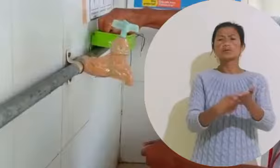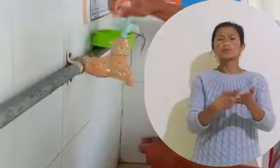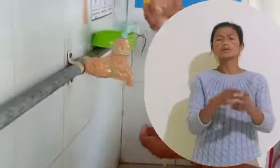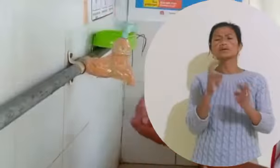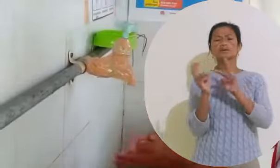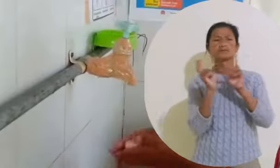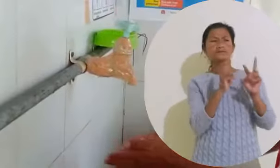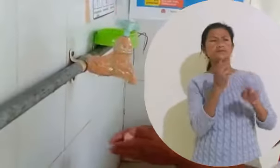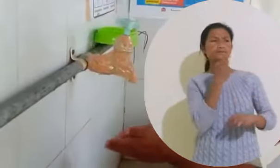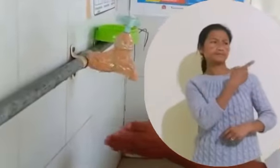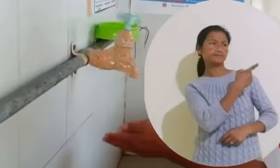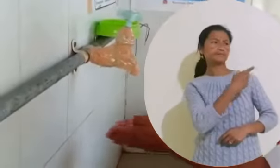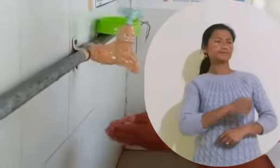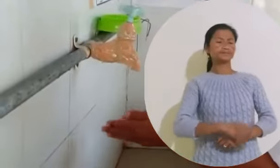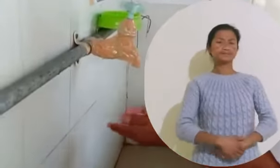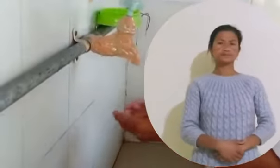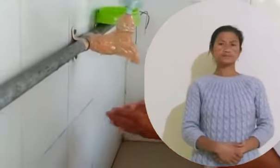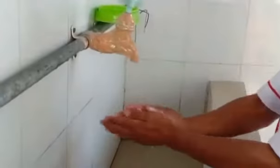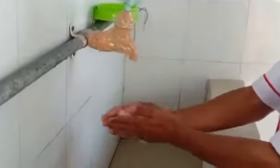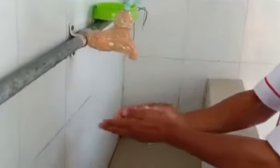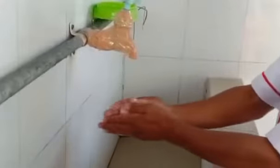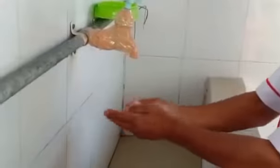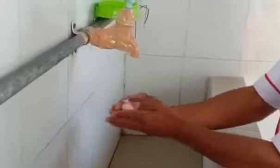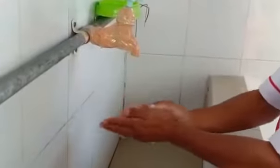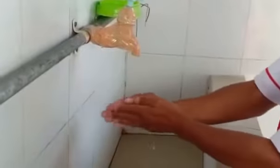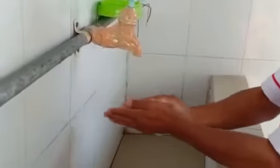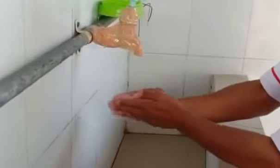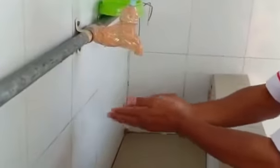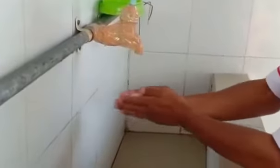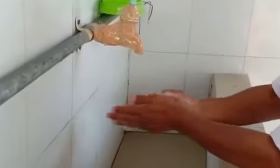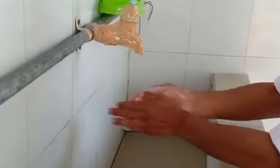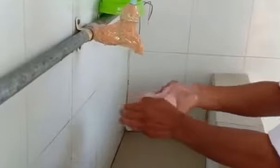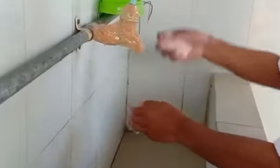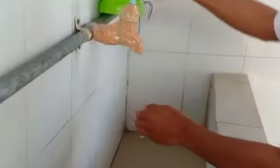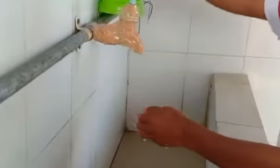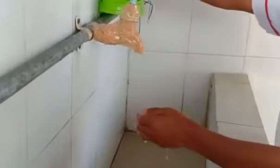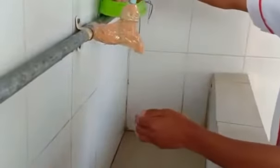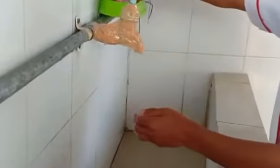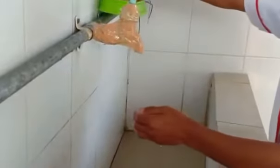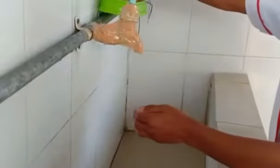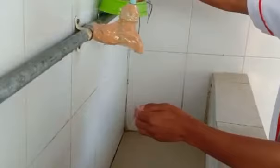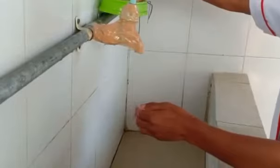Apply enough soap to cover all hand surfaces.